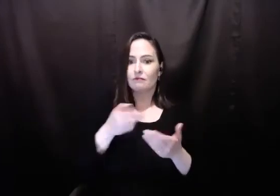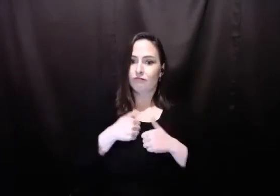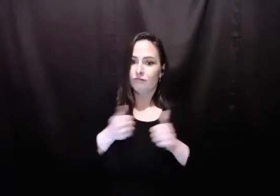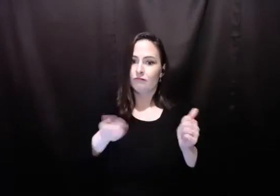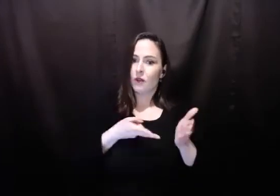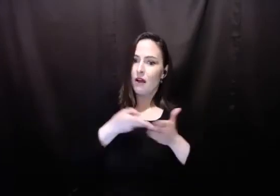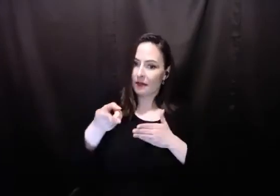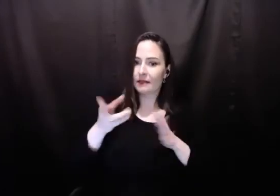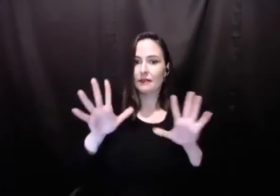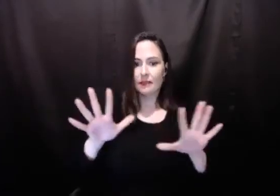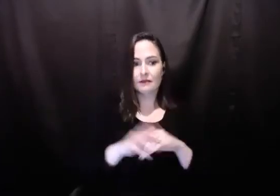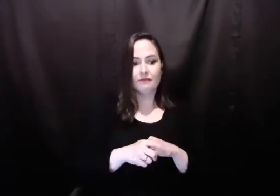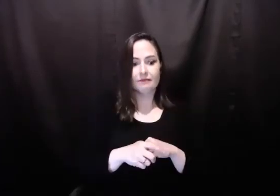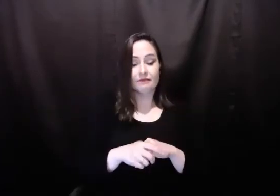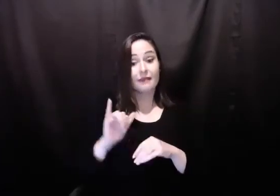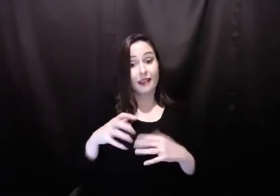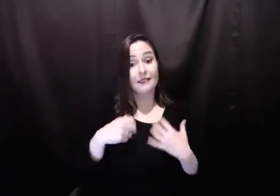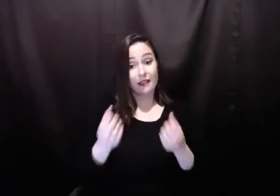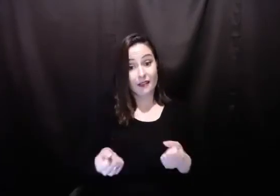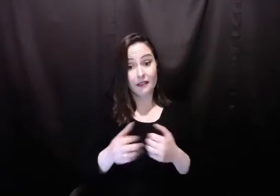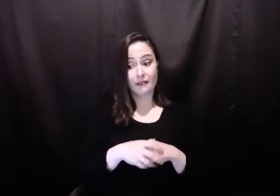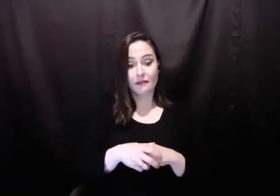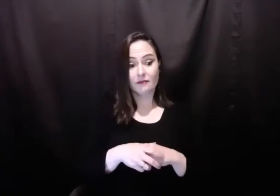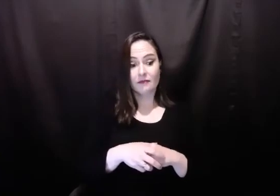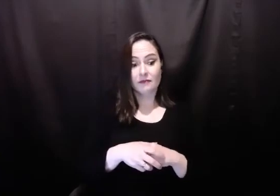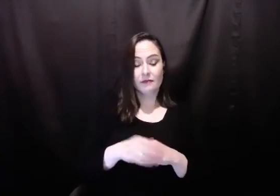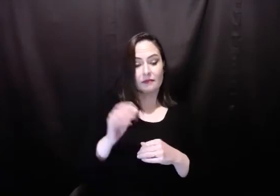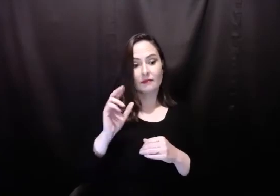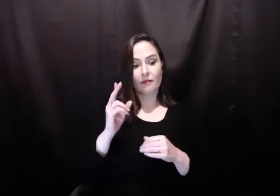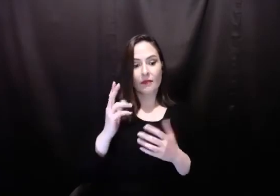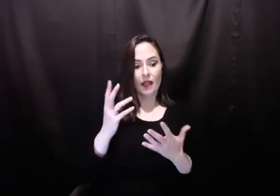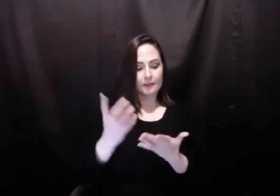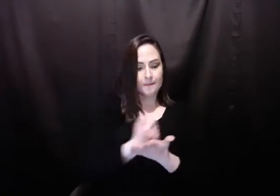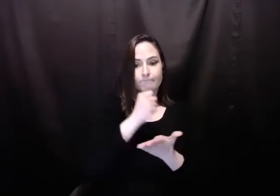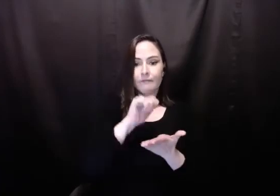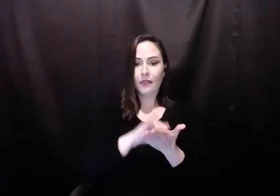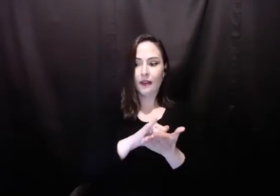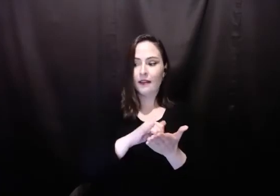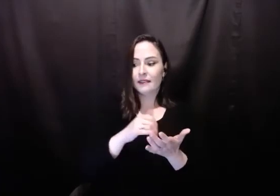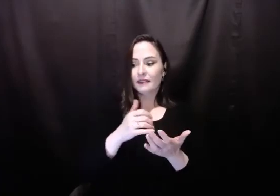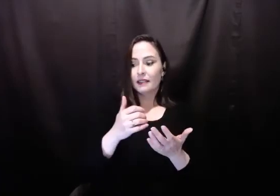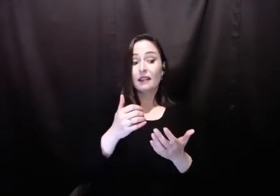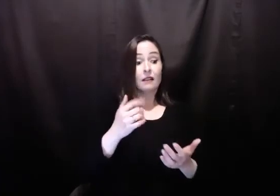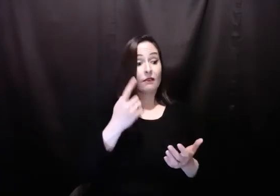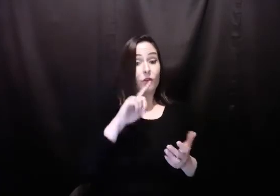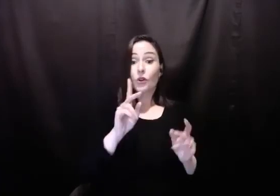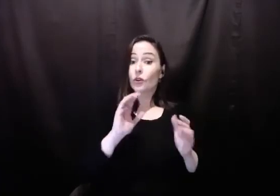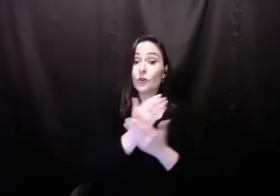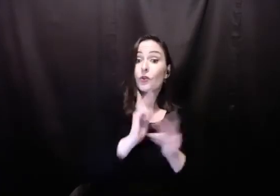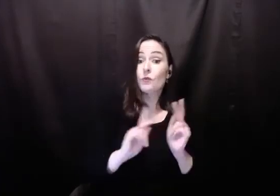the newcomer that we can recover from ourselves, it's miraculous. That's